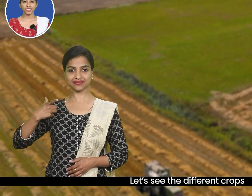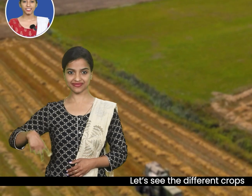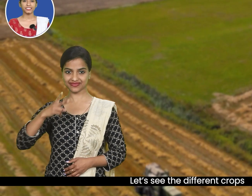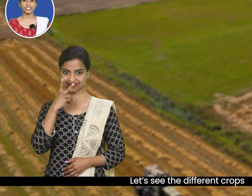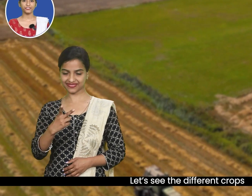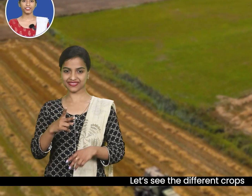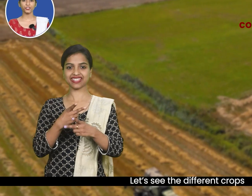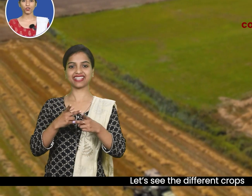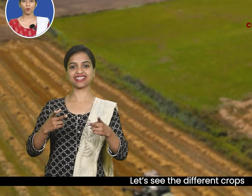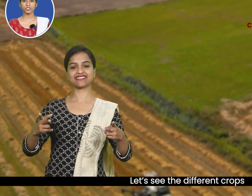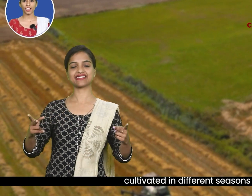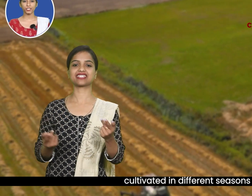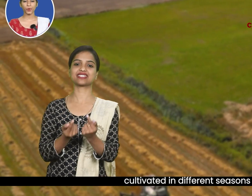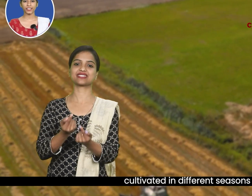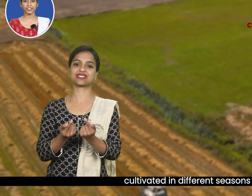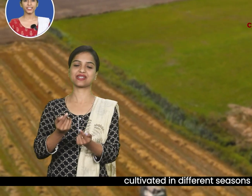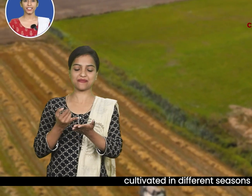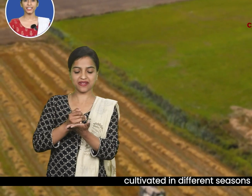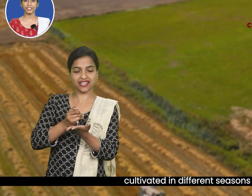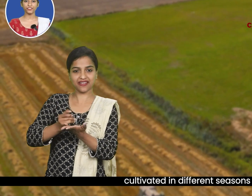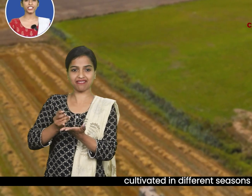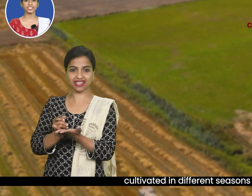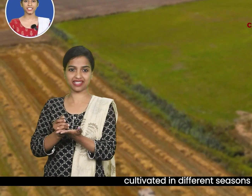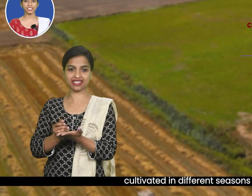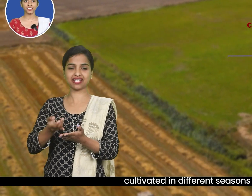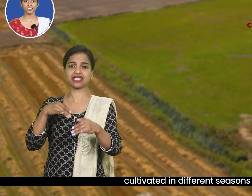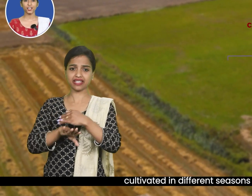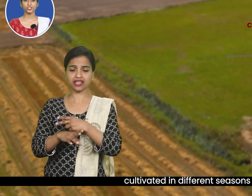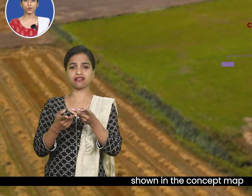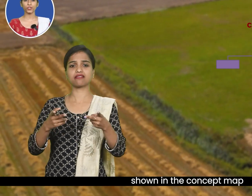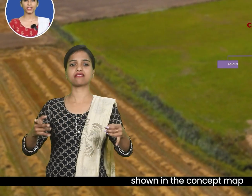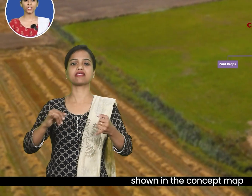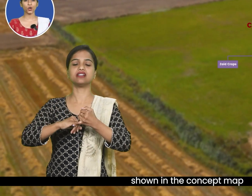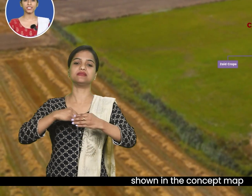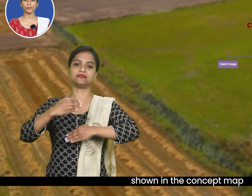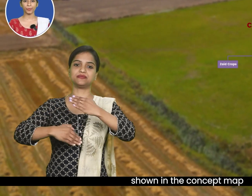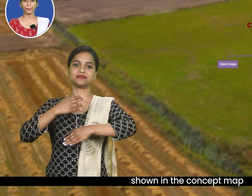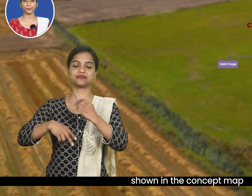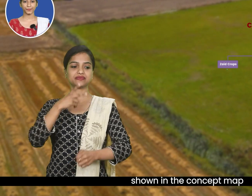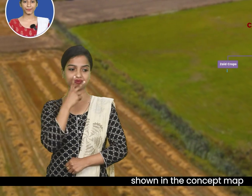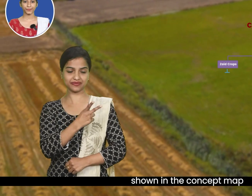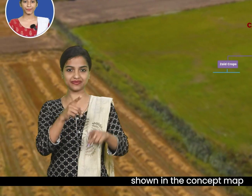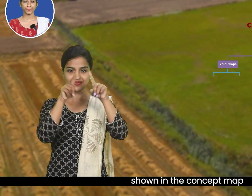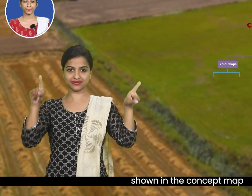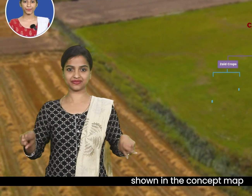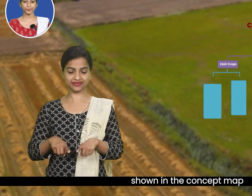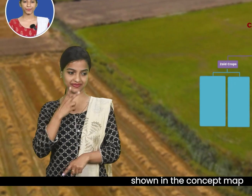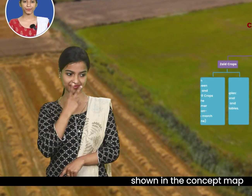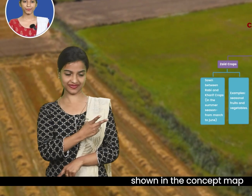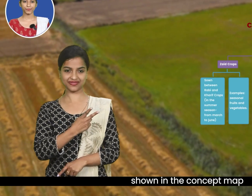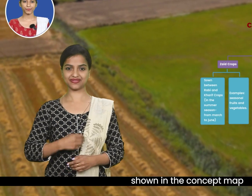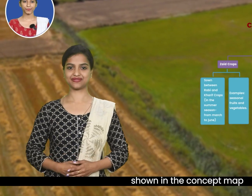Let's see the different crops cultivated in different seasons shown in the concept map.